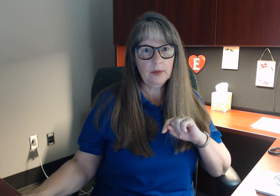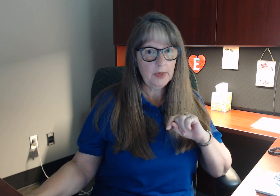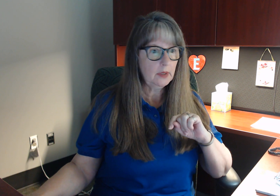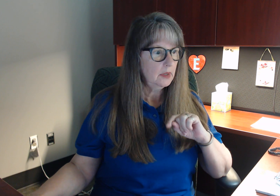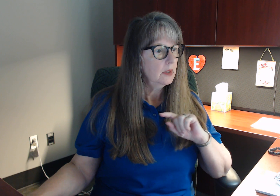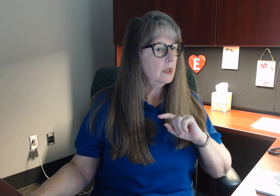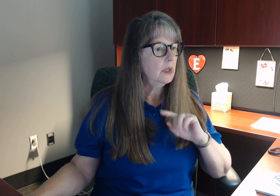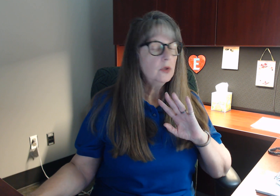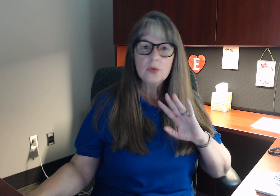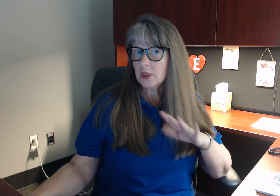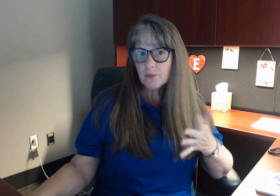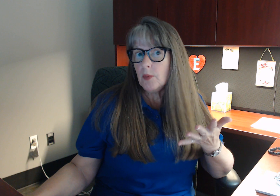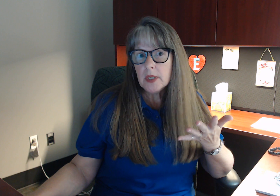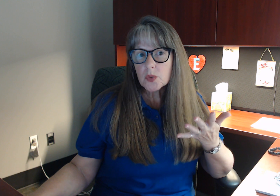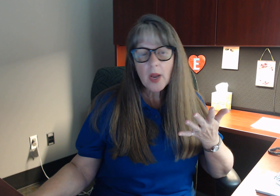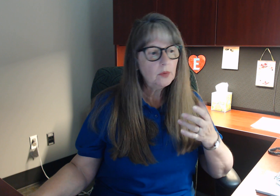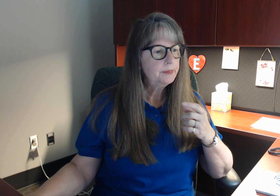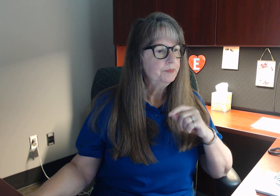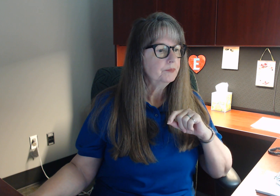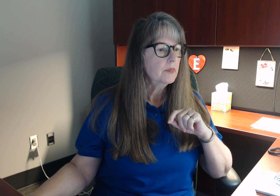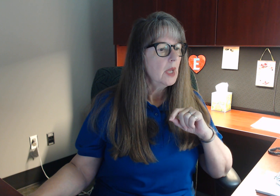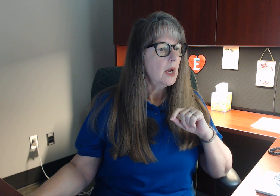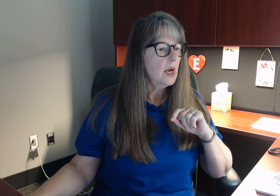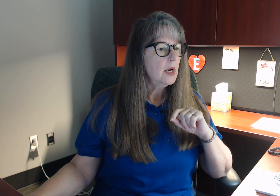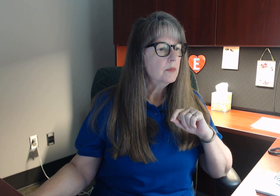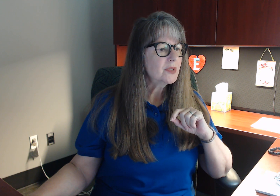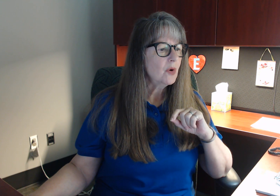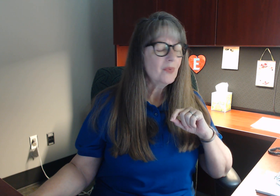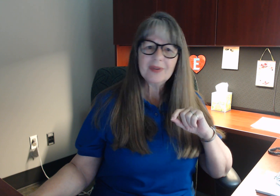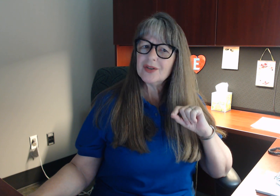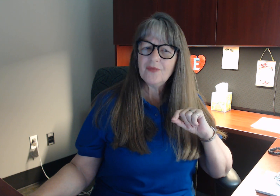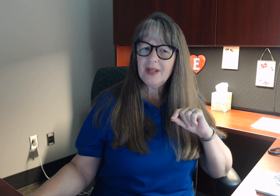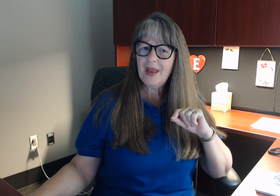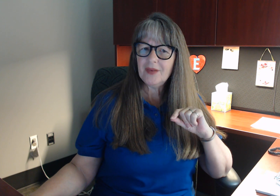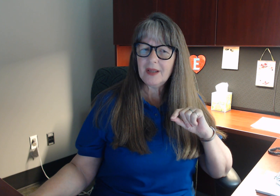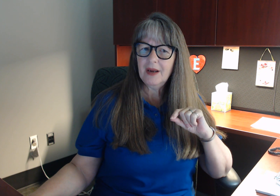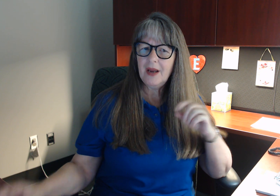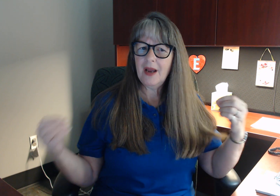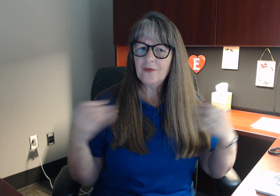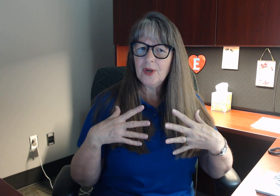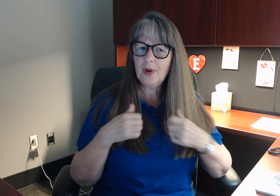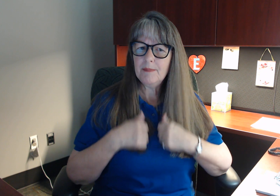be used as a phobia as well. So it's so funny. They have like a fear of